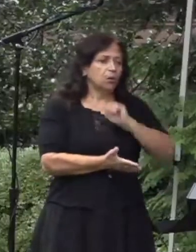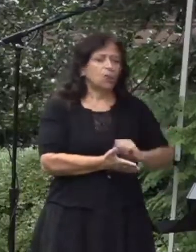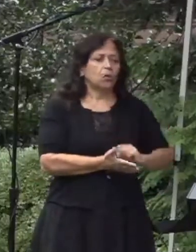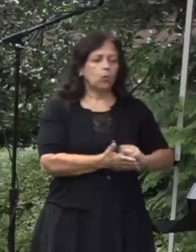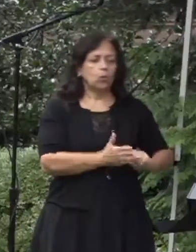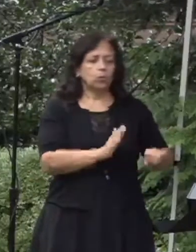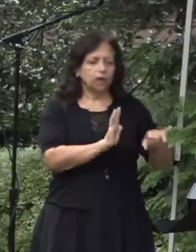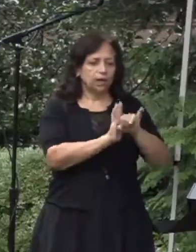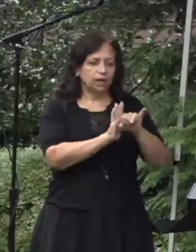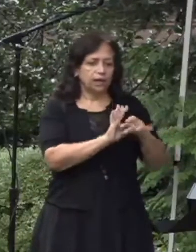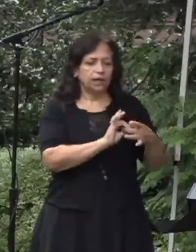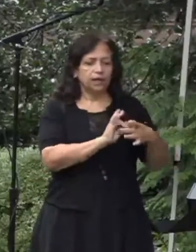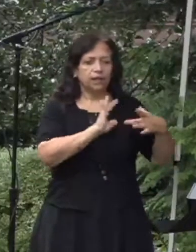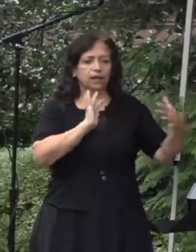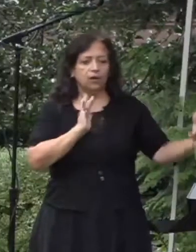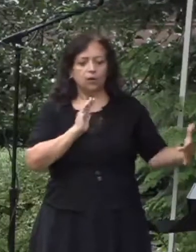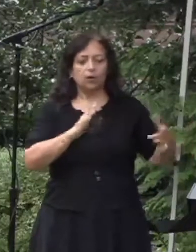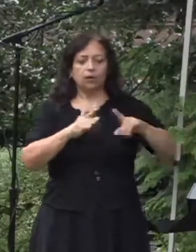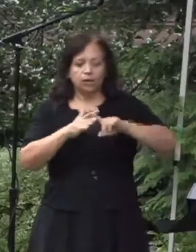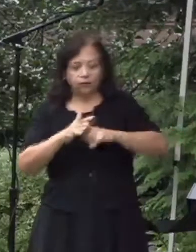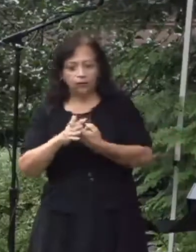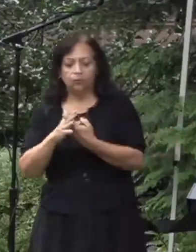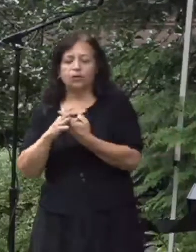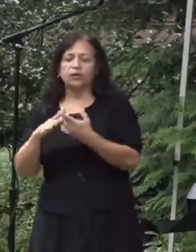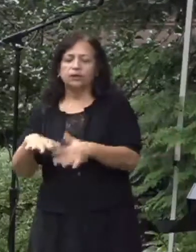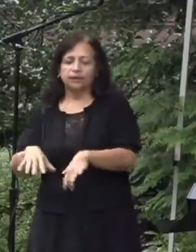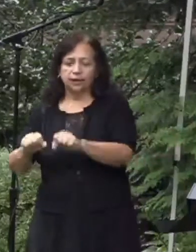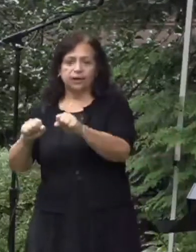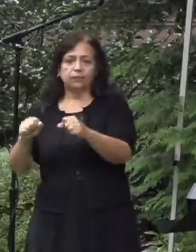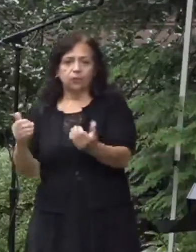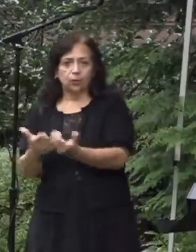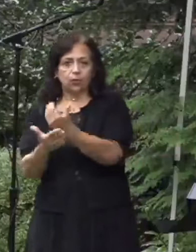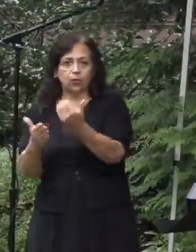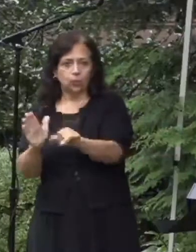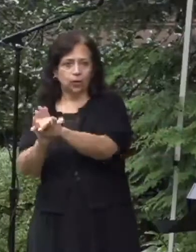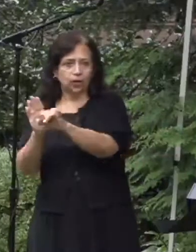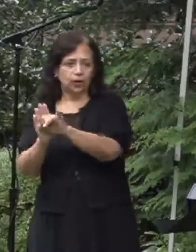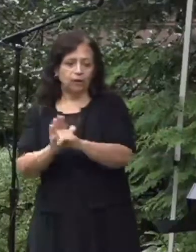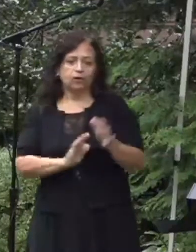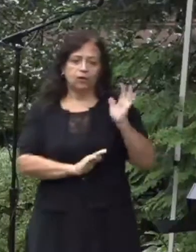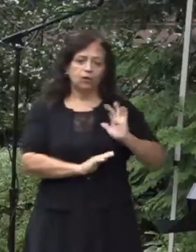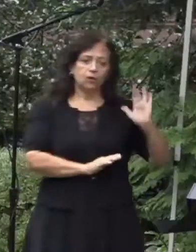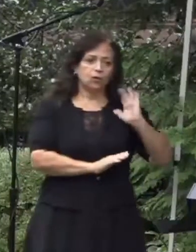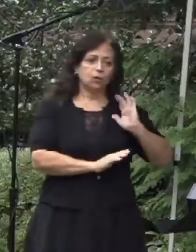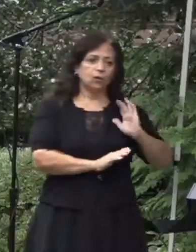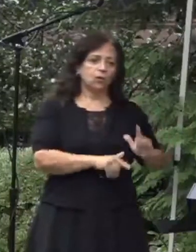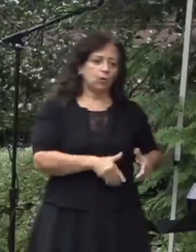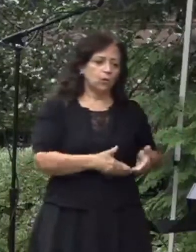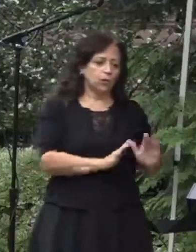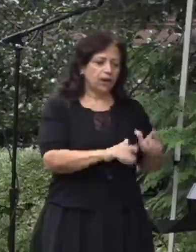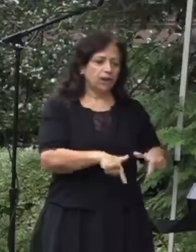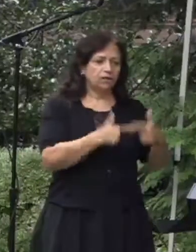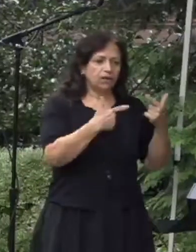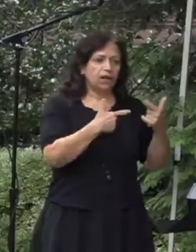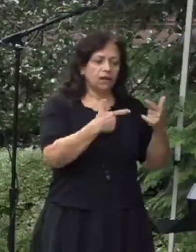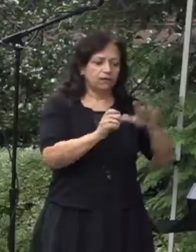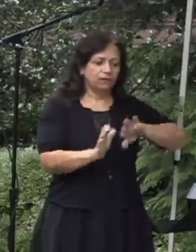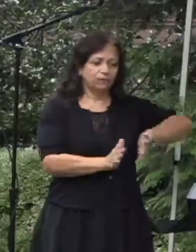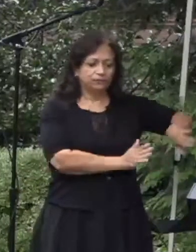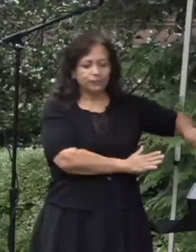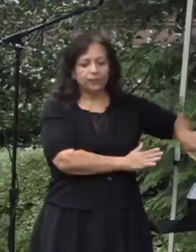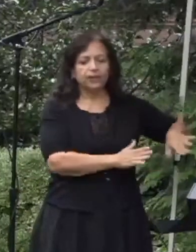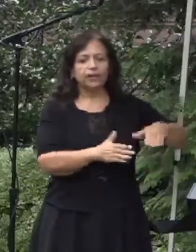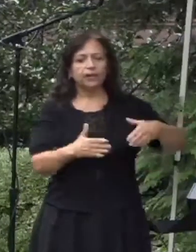being born into a new identity, dying to an old way of life and being born into a new